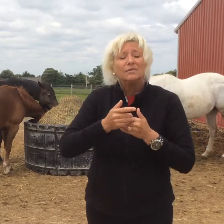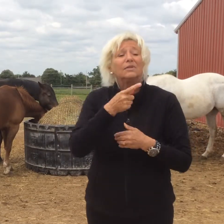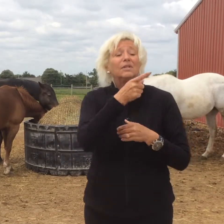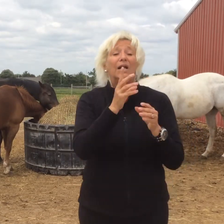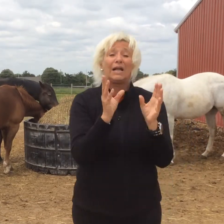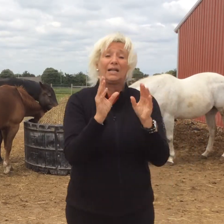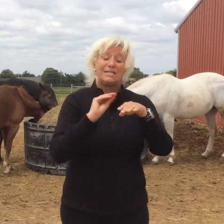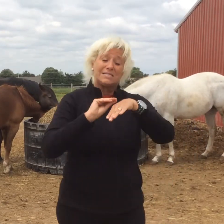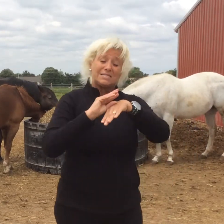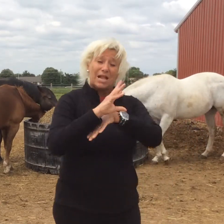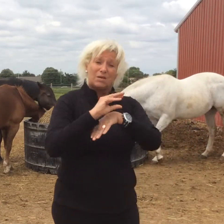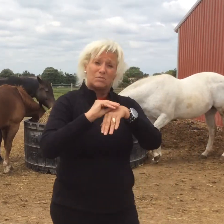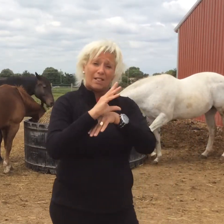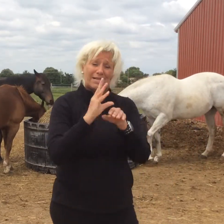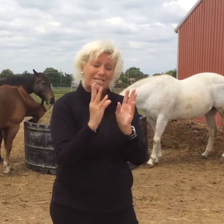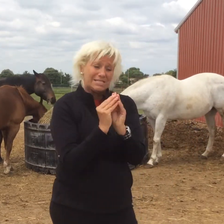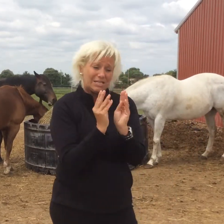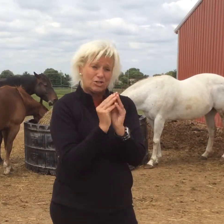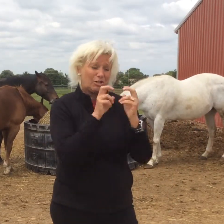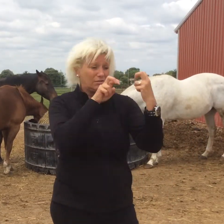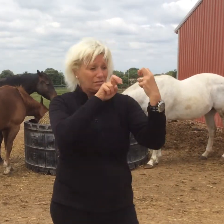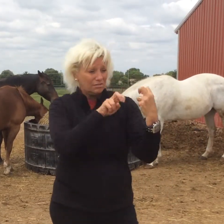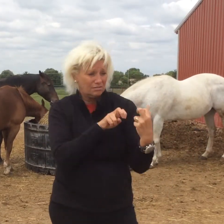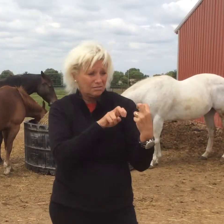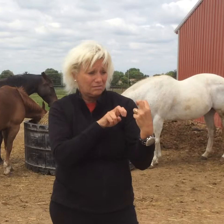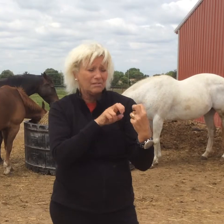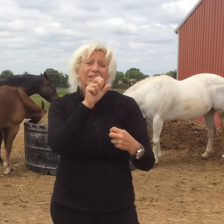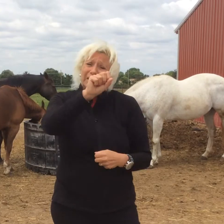Horses can facilitate that healing process.